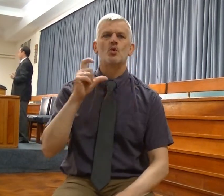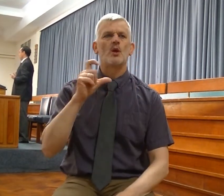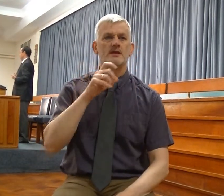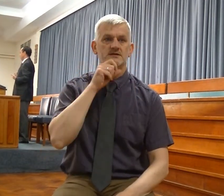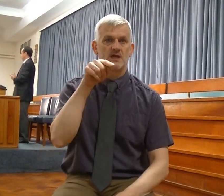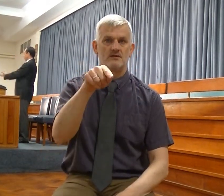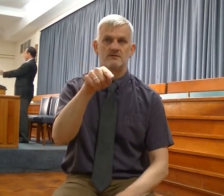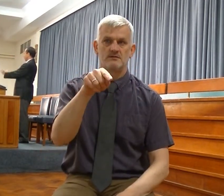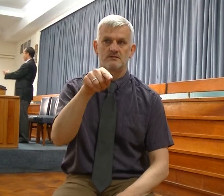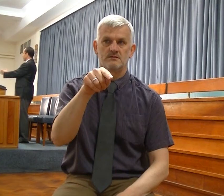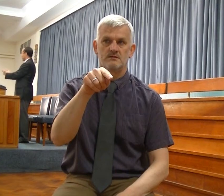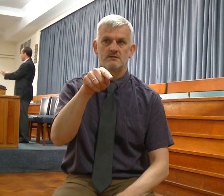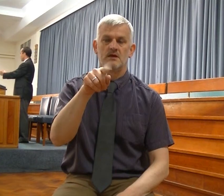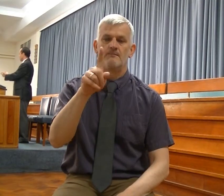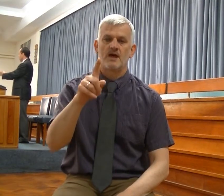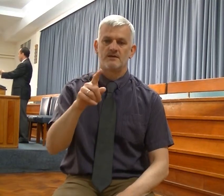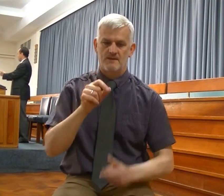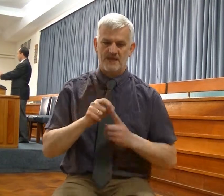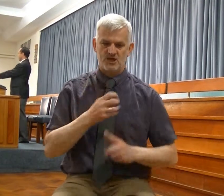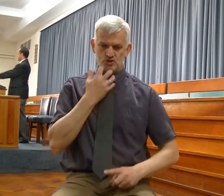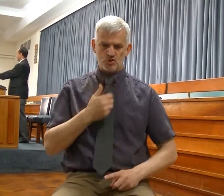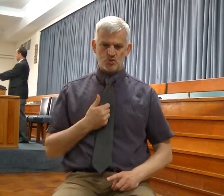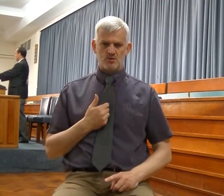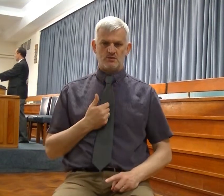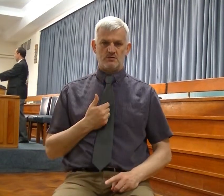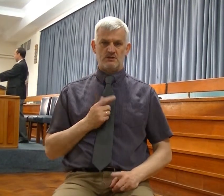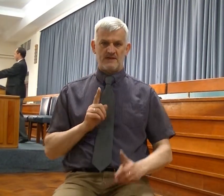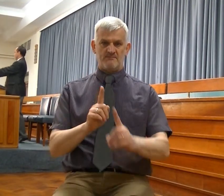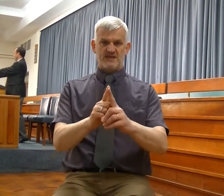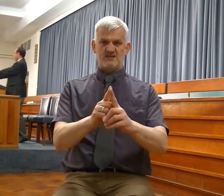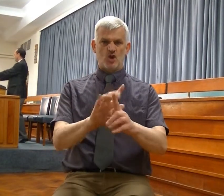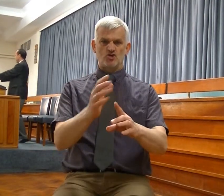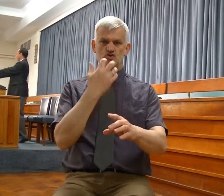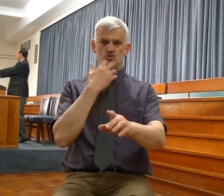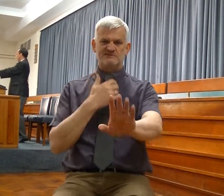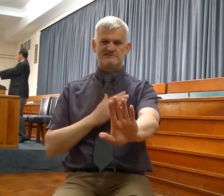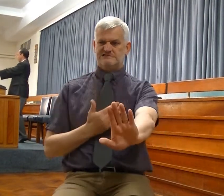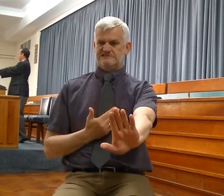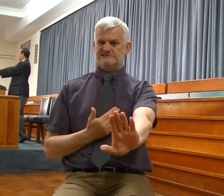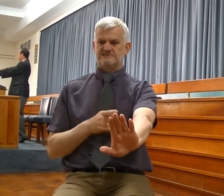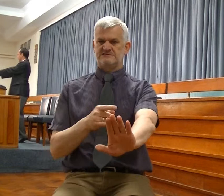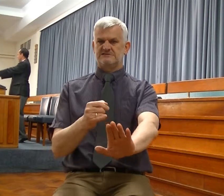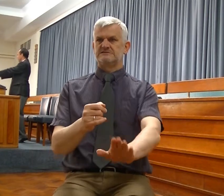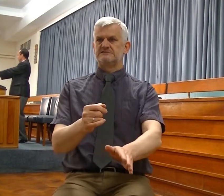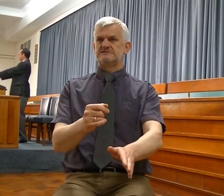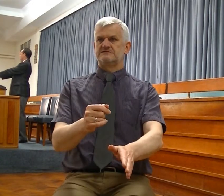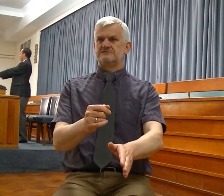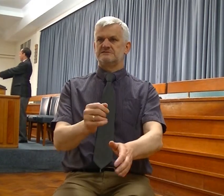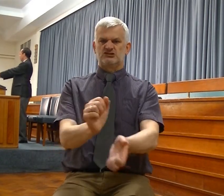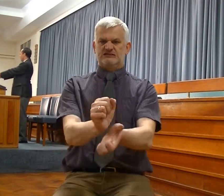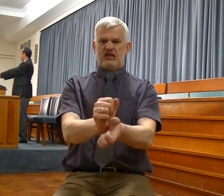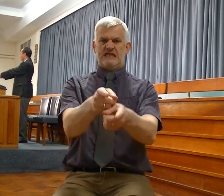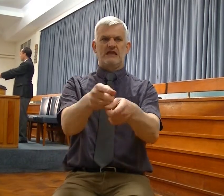Cornelius. Oh, he was a Jew. He didn't want to interact with any Gentile. They were like the unclean, the impure, the dogs of